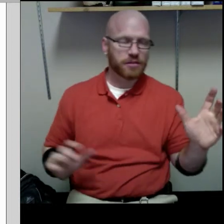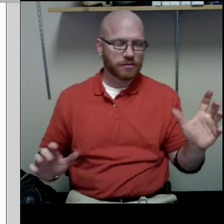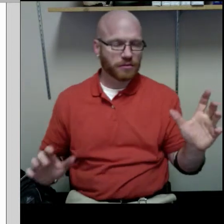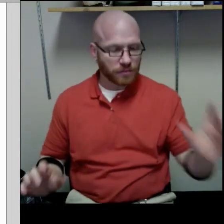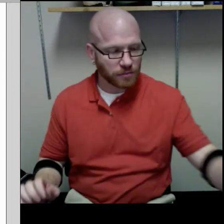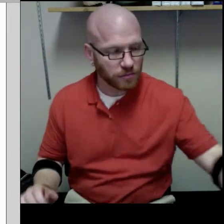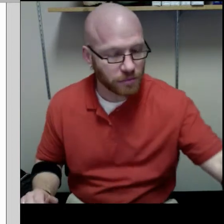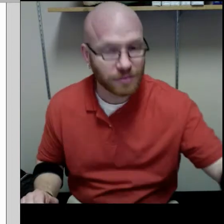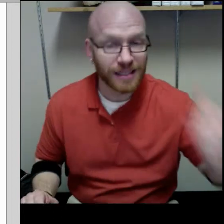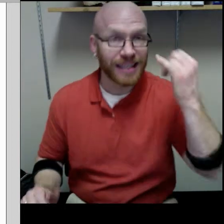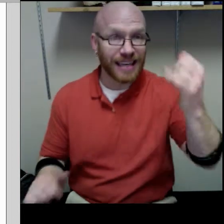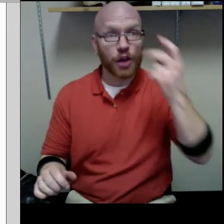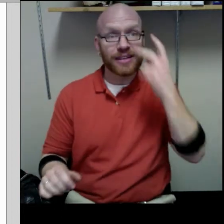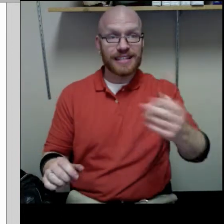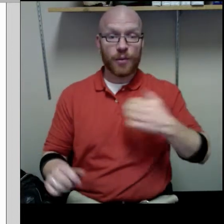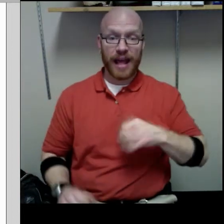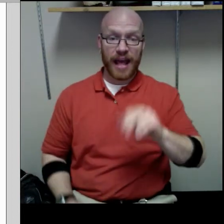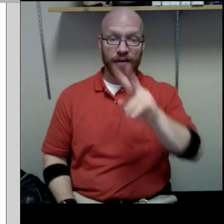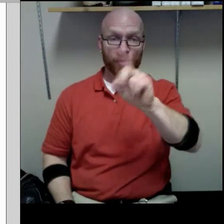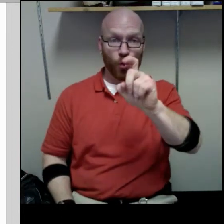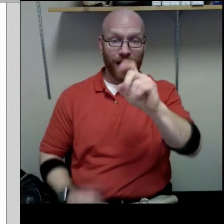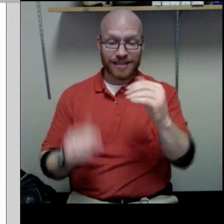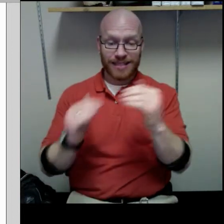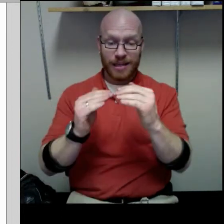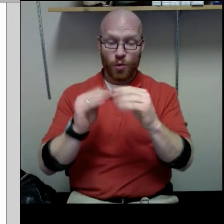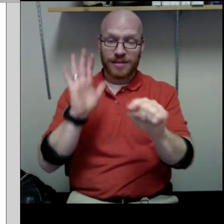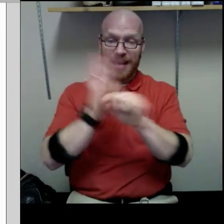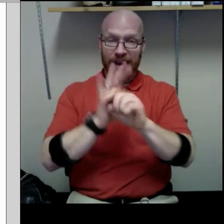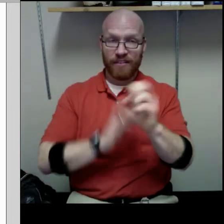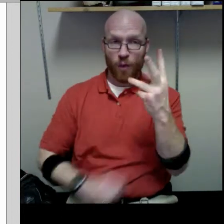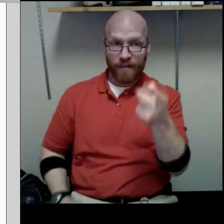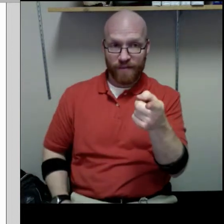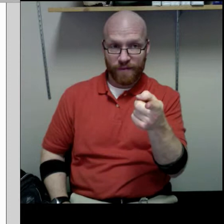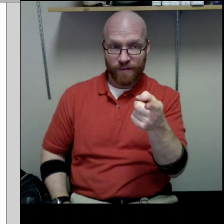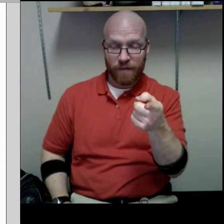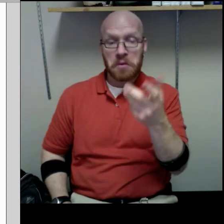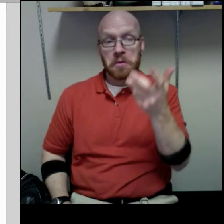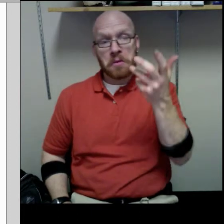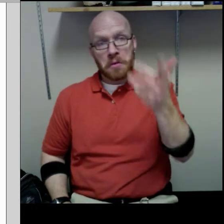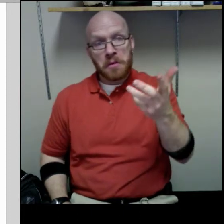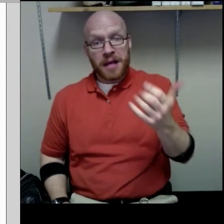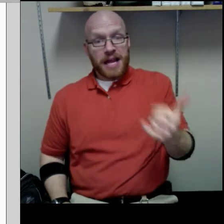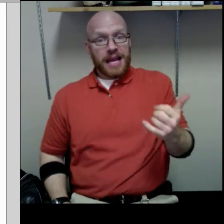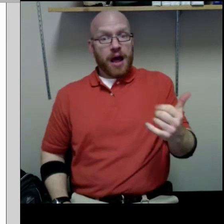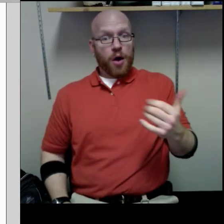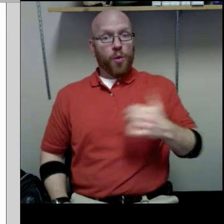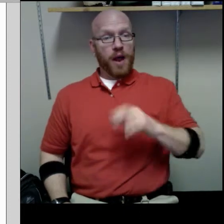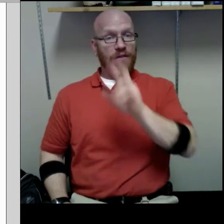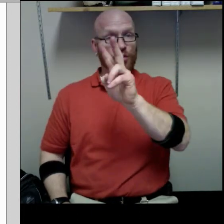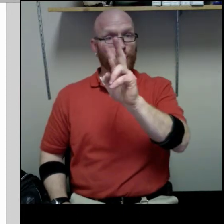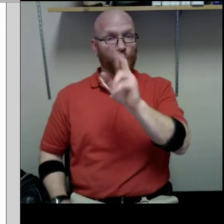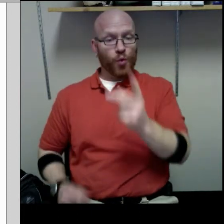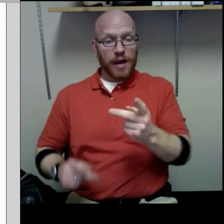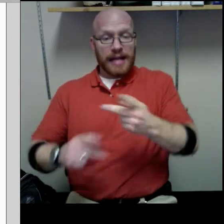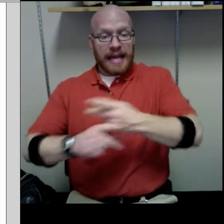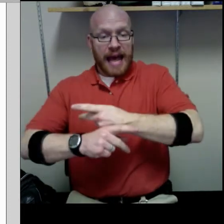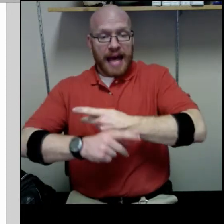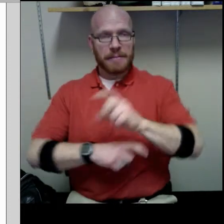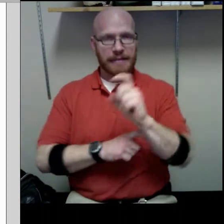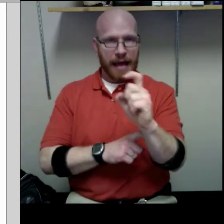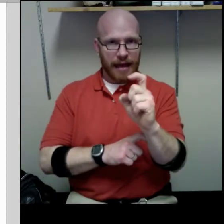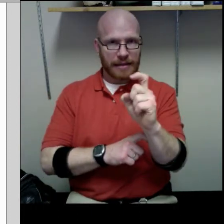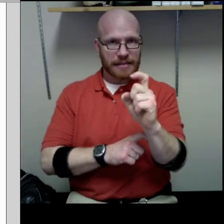terms. Now you can see we have 2x equals negative 12. Now we have 2